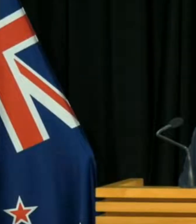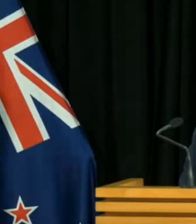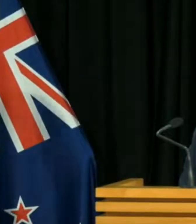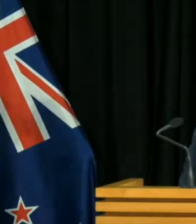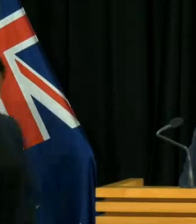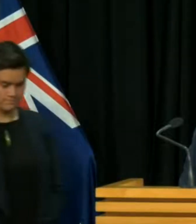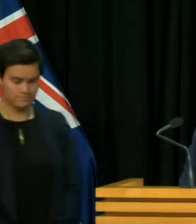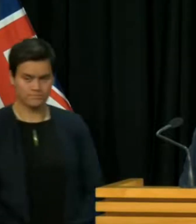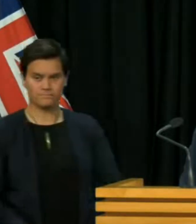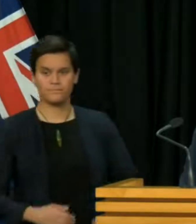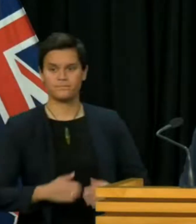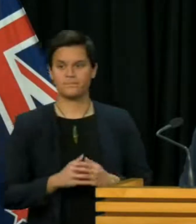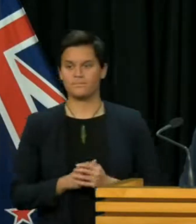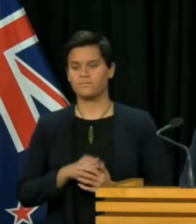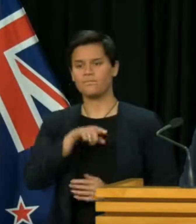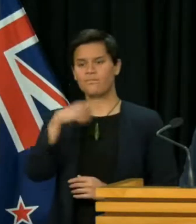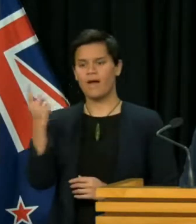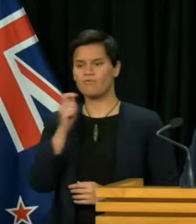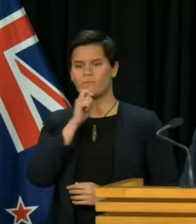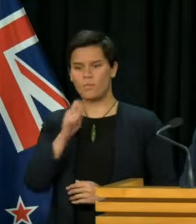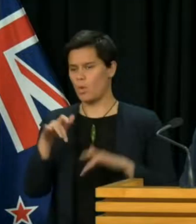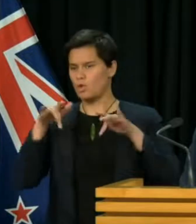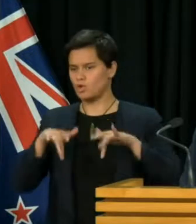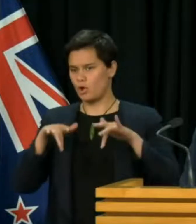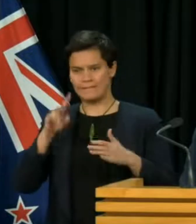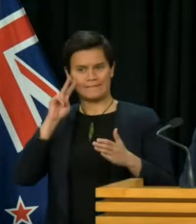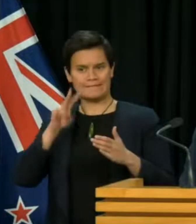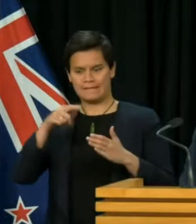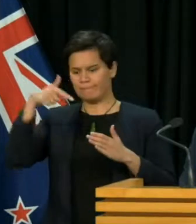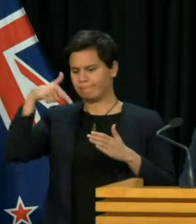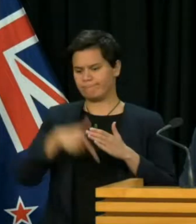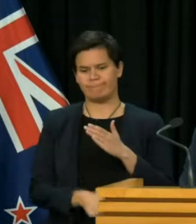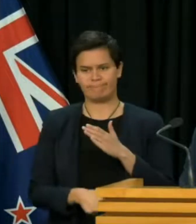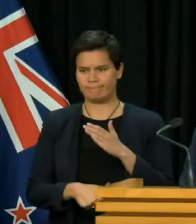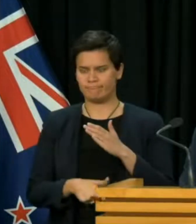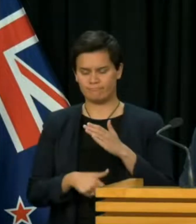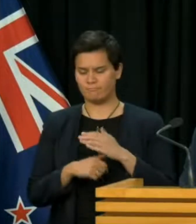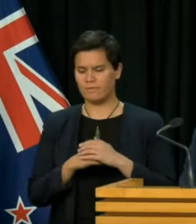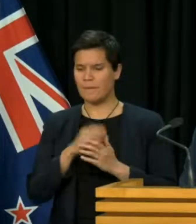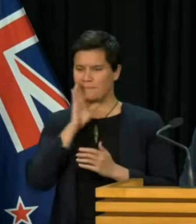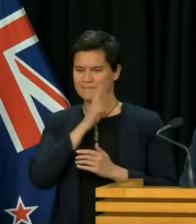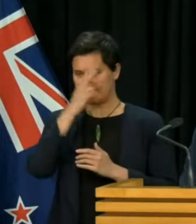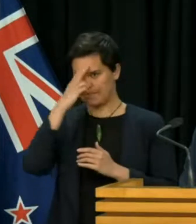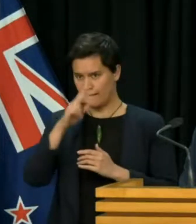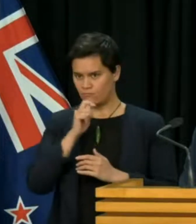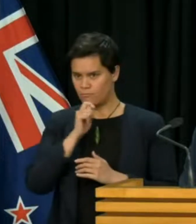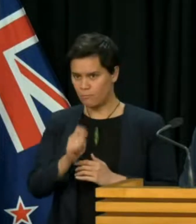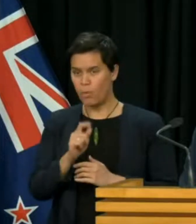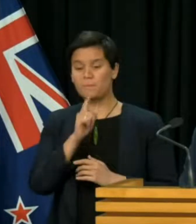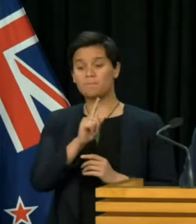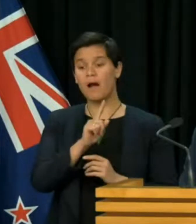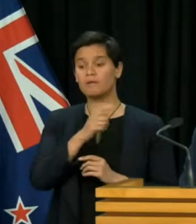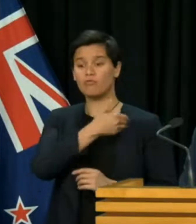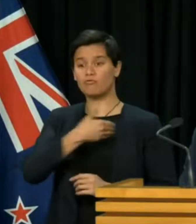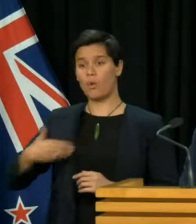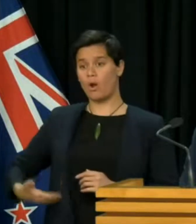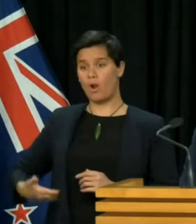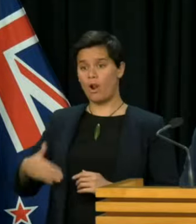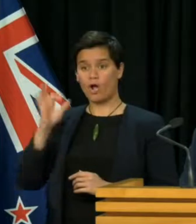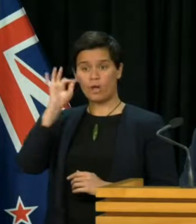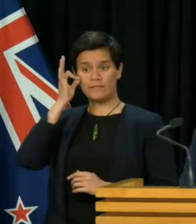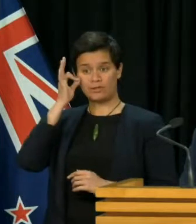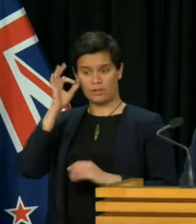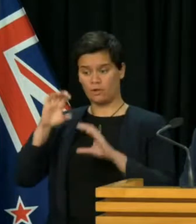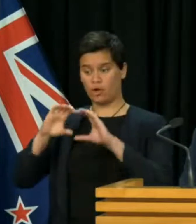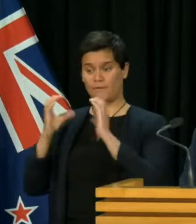I've seen reporting around it, but I'd like to go through that in the same way that I'm currently going through the Royal Commission. I've made a start,